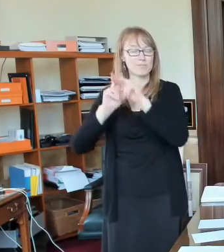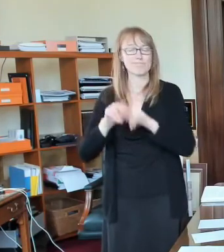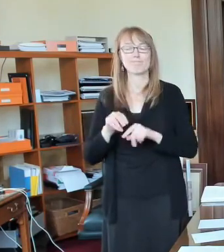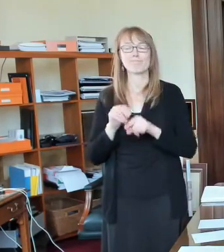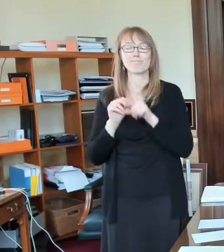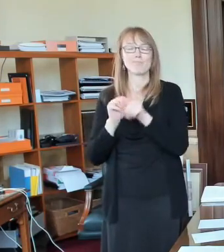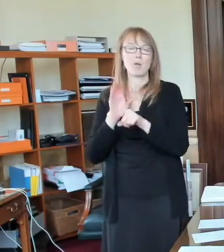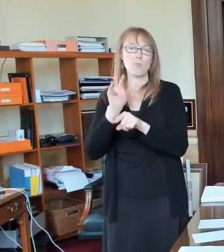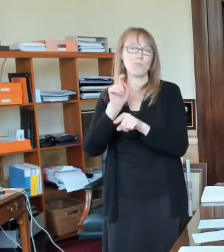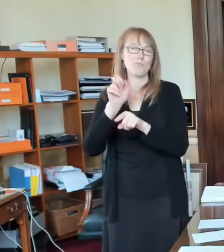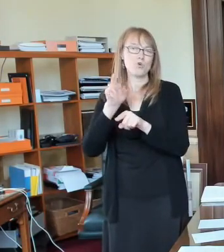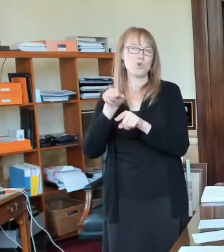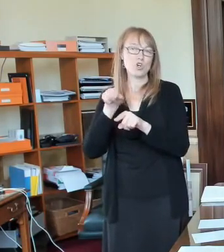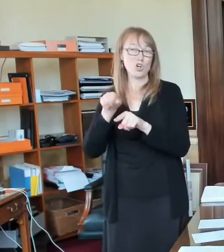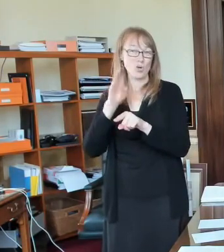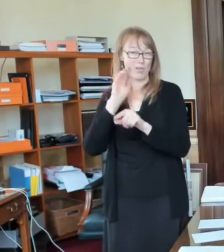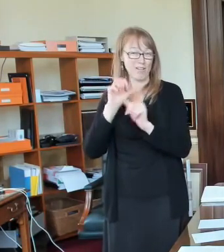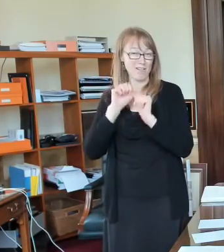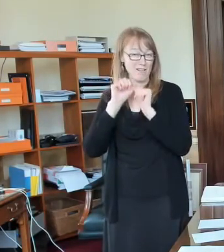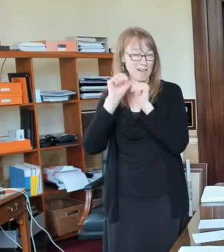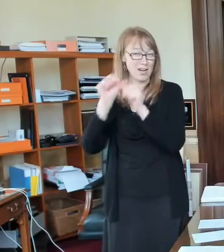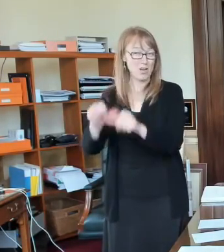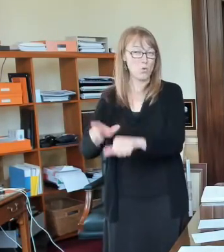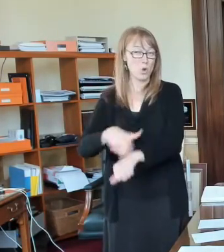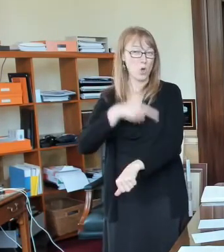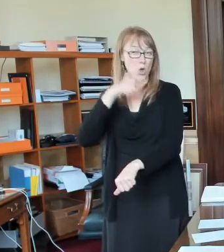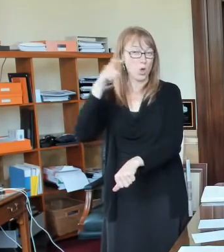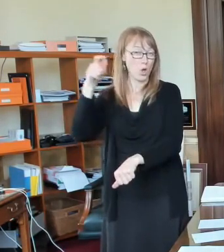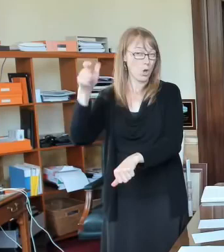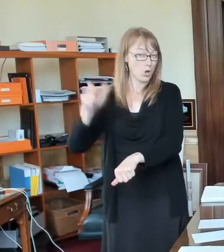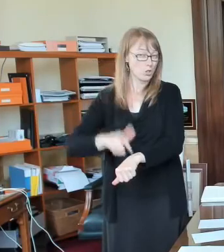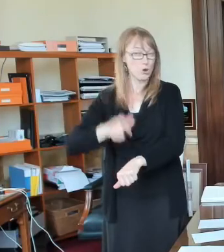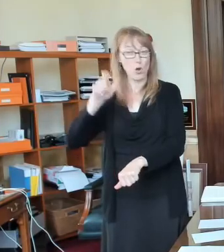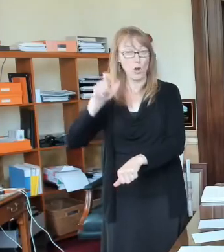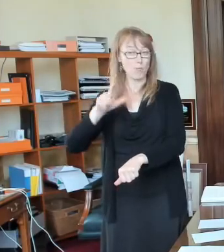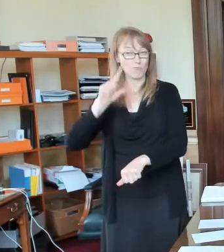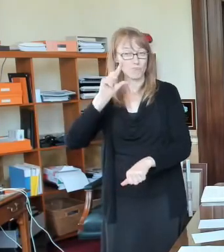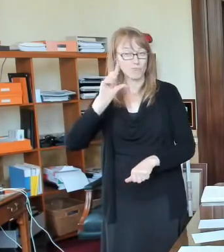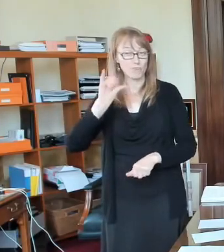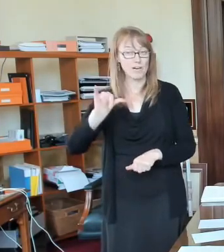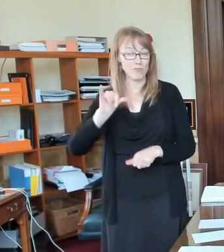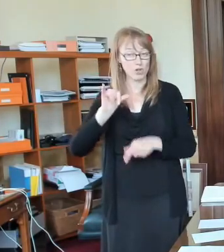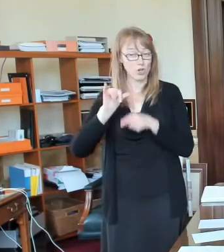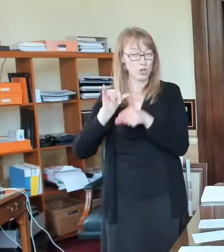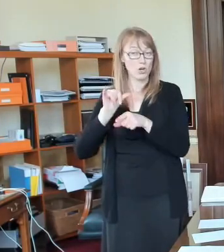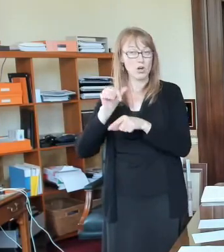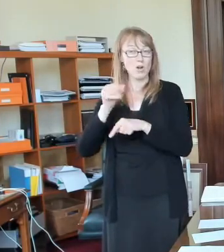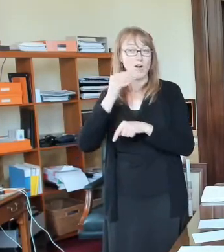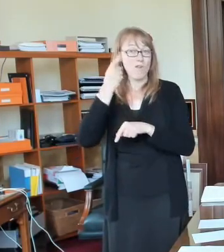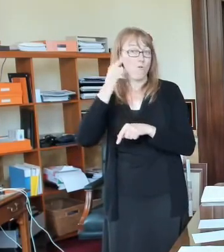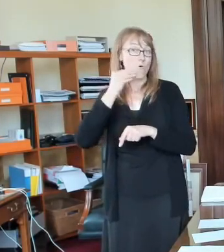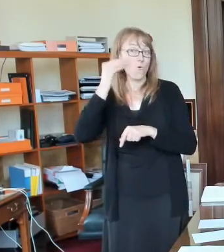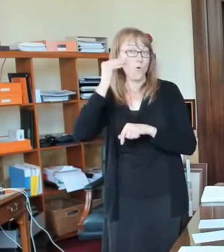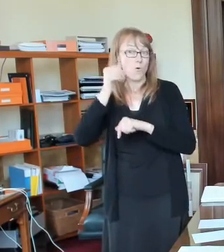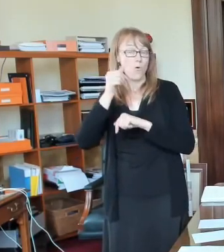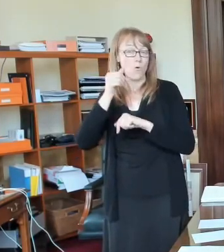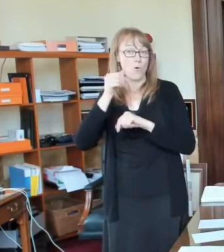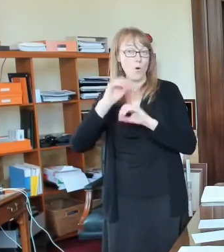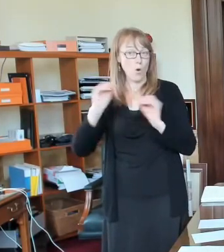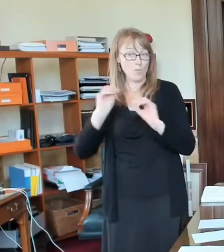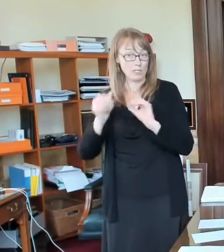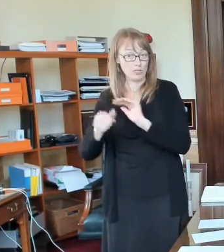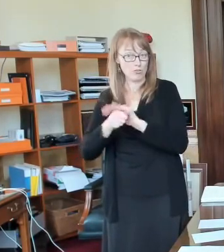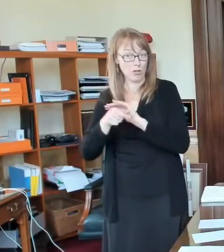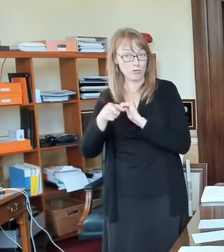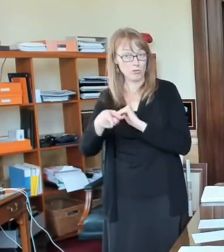a homeless shelter long term. We do expect to get that figured out in the near future. So